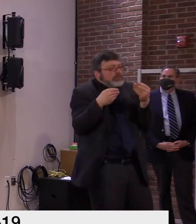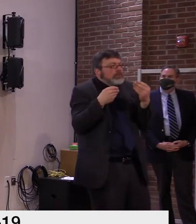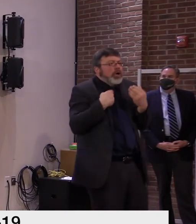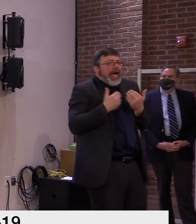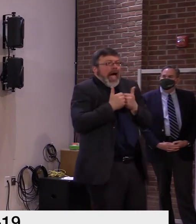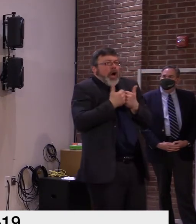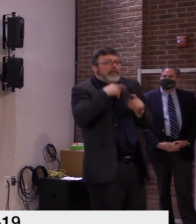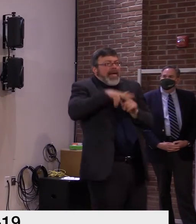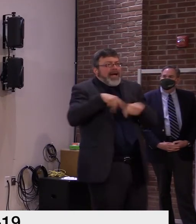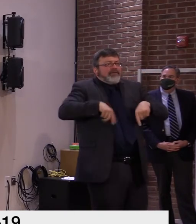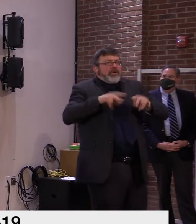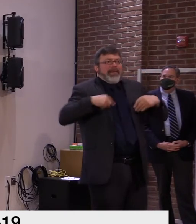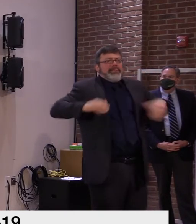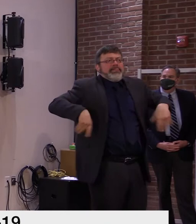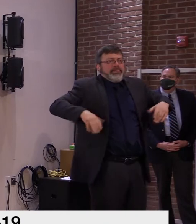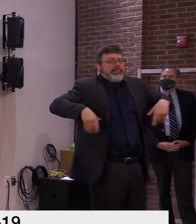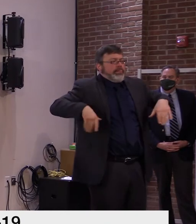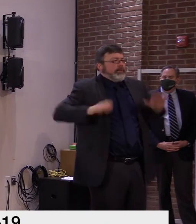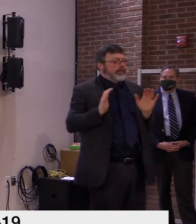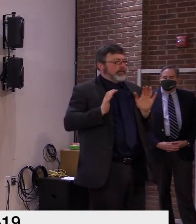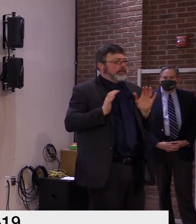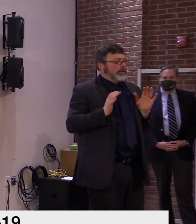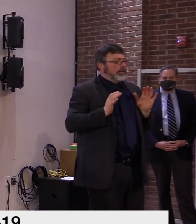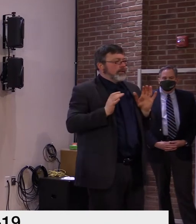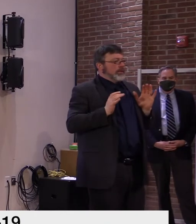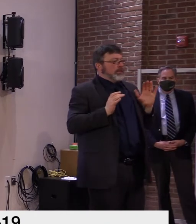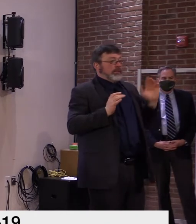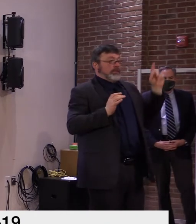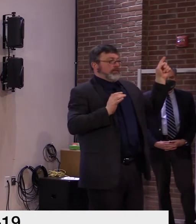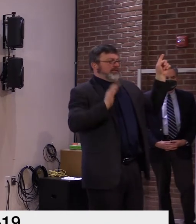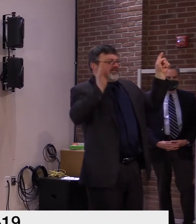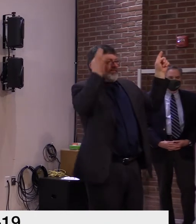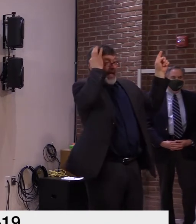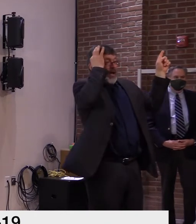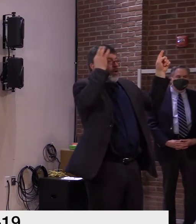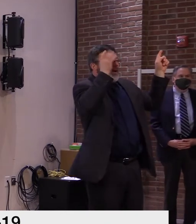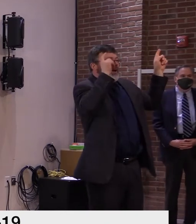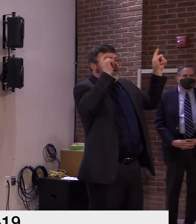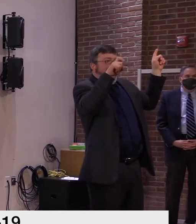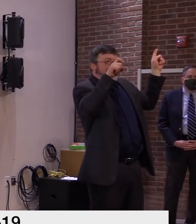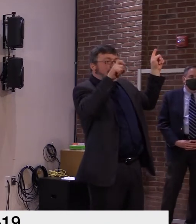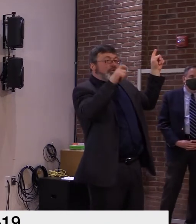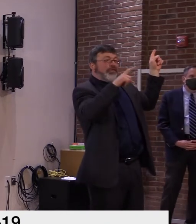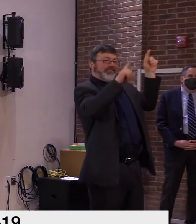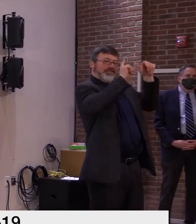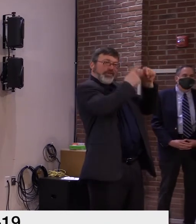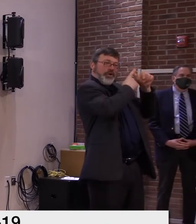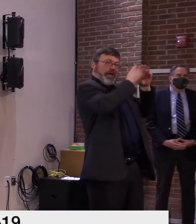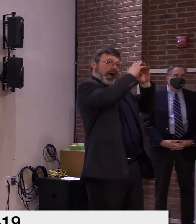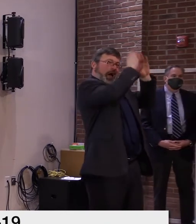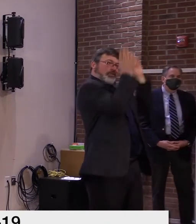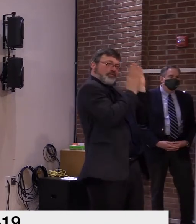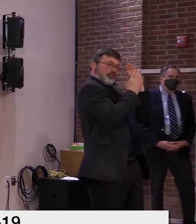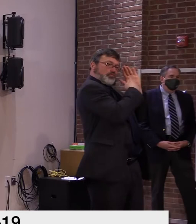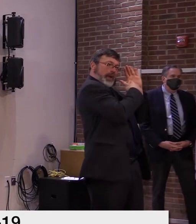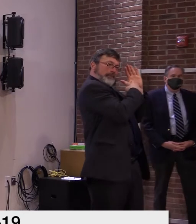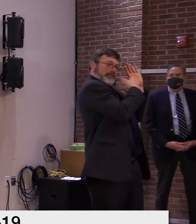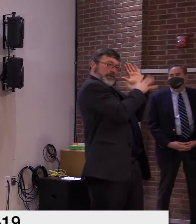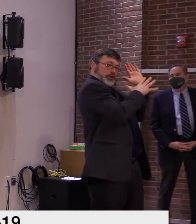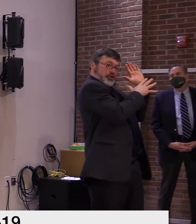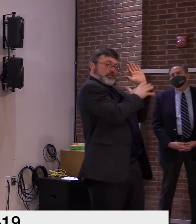go through the Senate. There's a couple things that I'd like to see worked out, and I have a little bit of concern over one